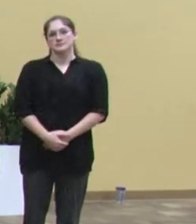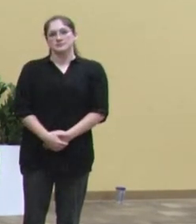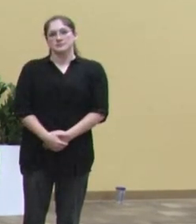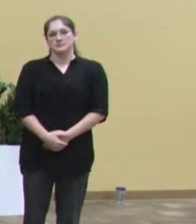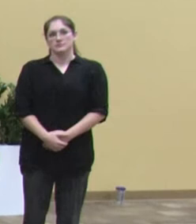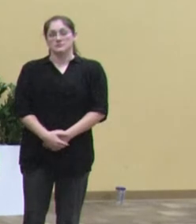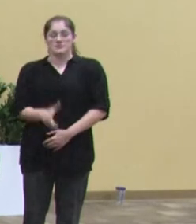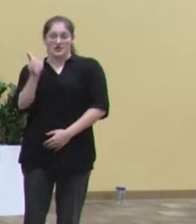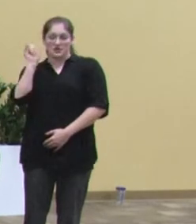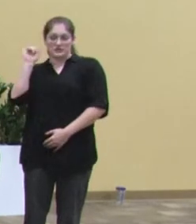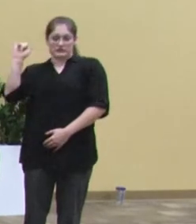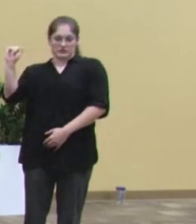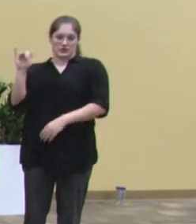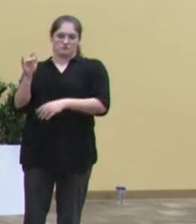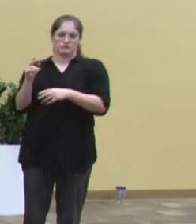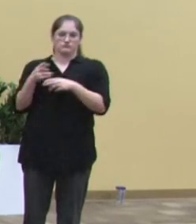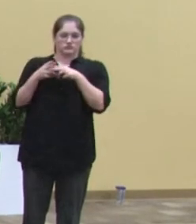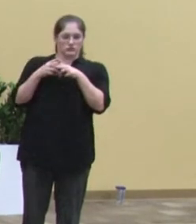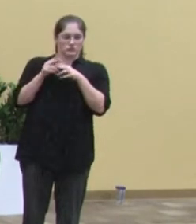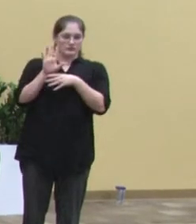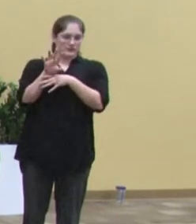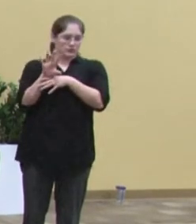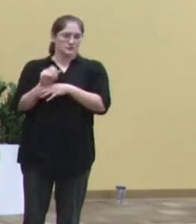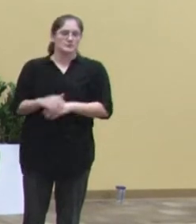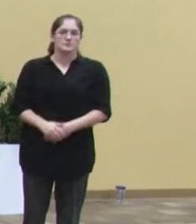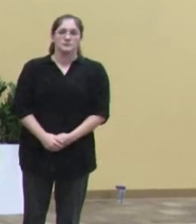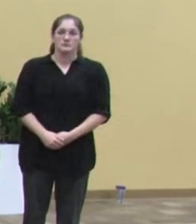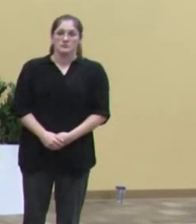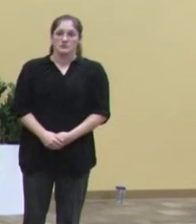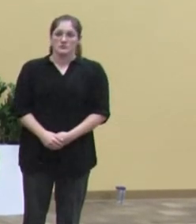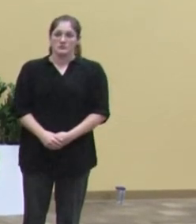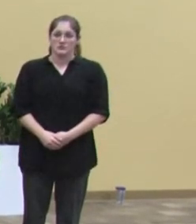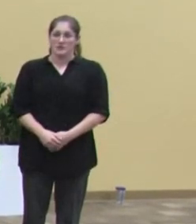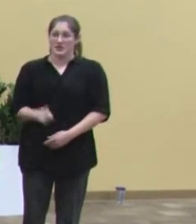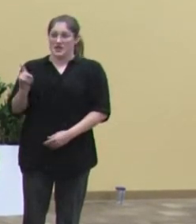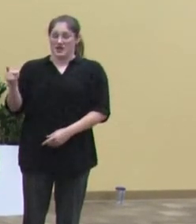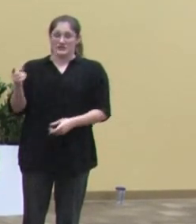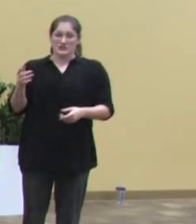listening to that clip is that's what got him killed.